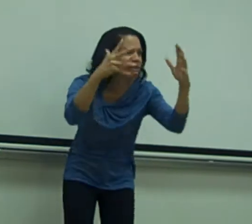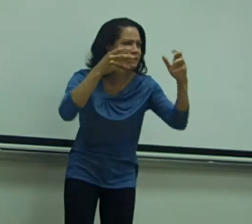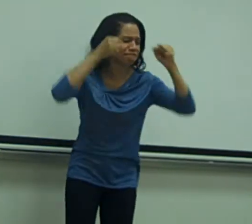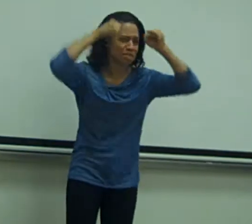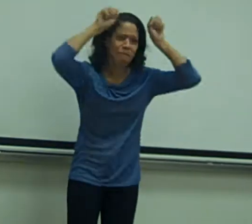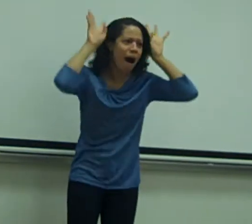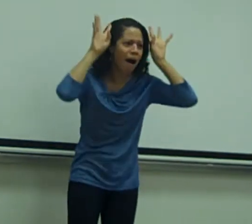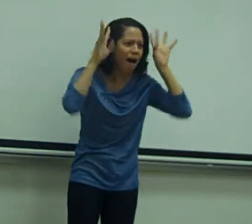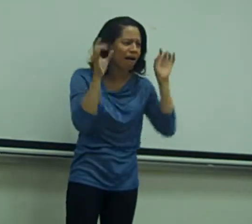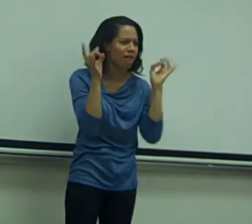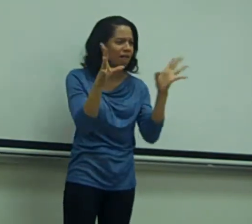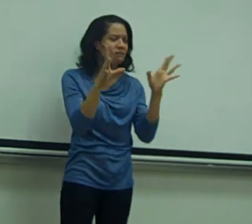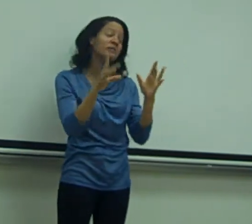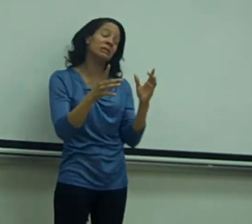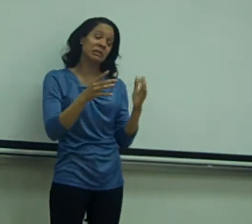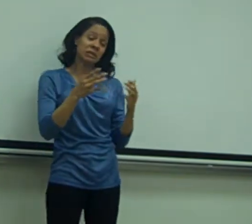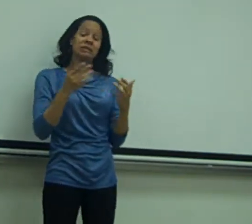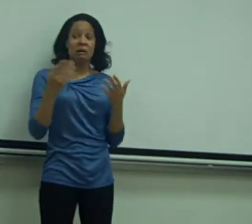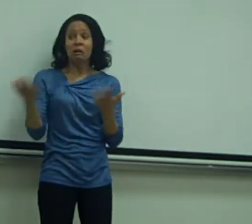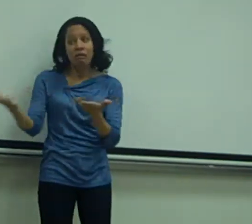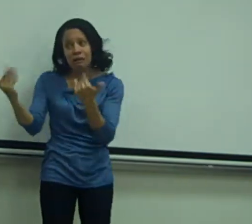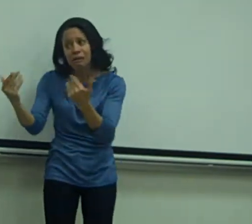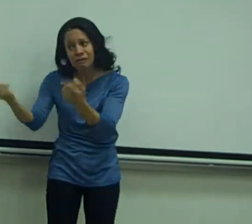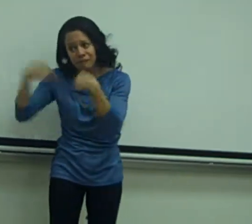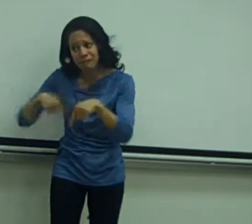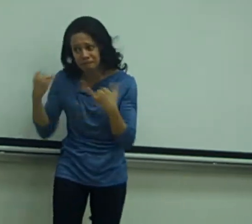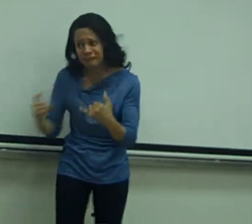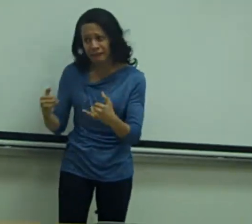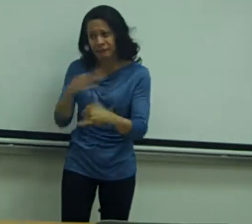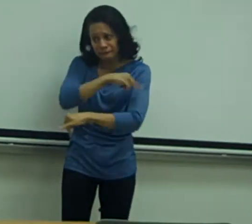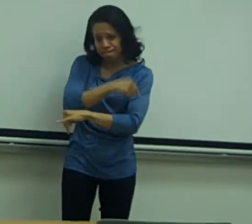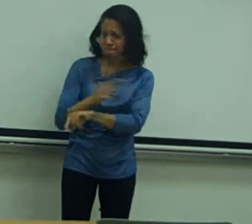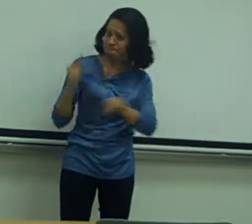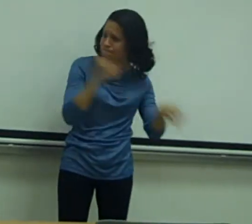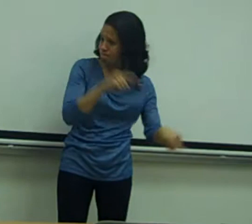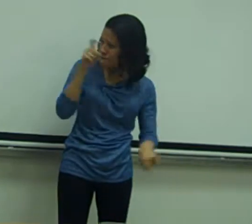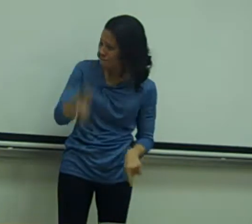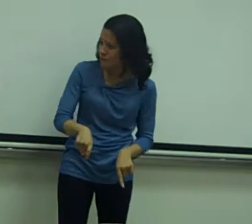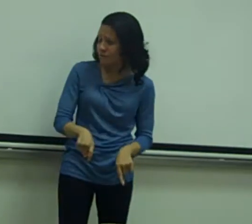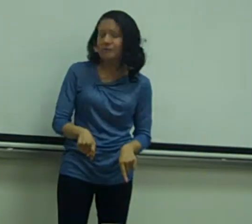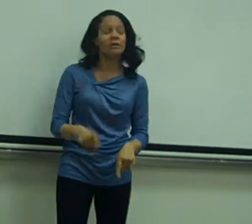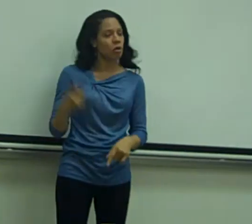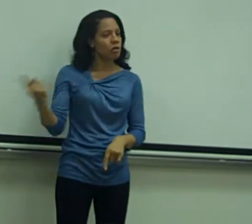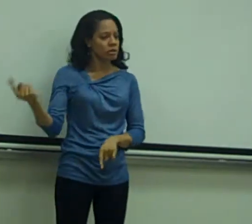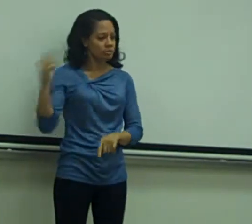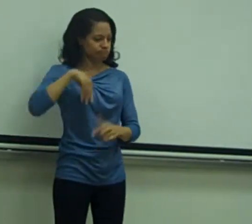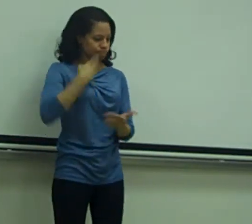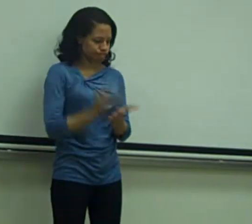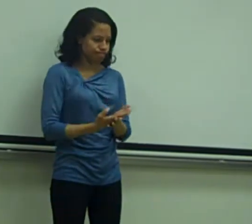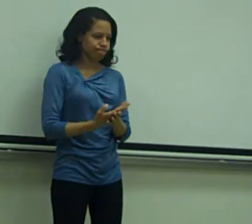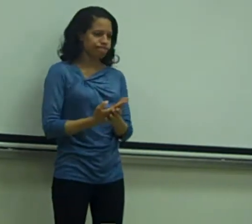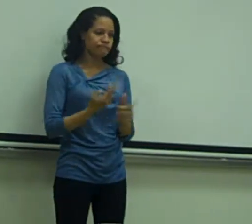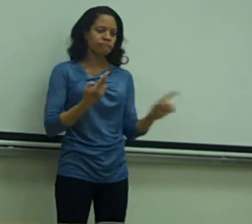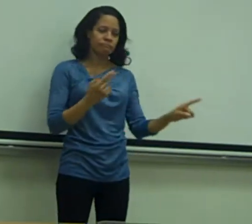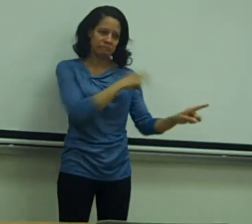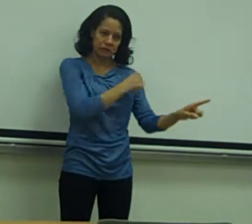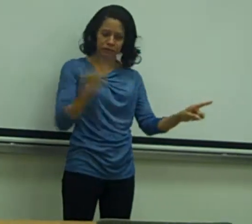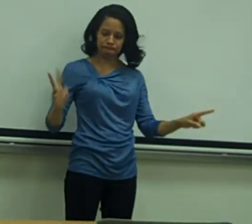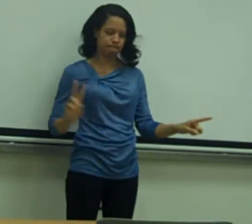went to the hospital. They said my blood pressure was really high, which it is, since your heart beats